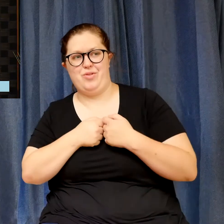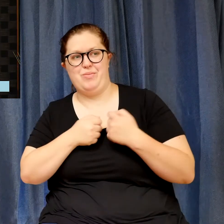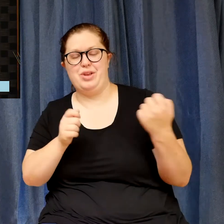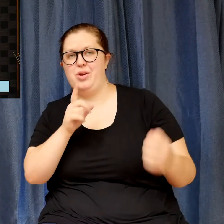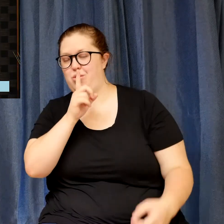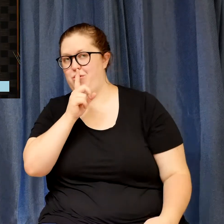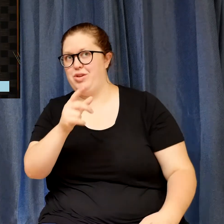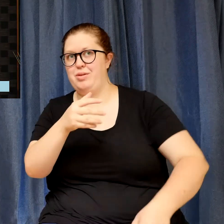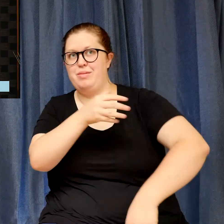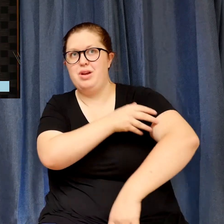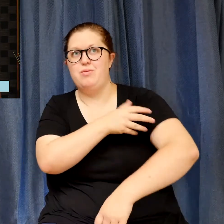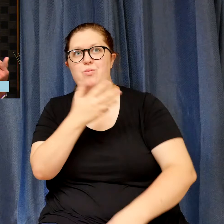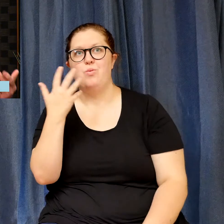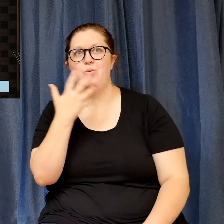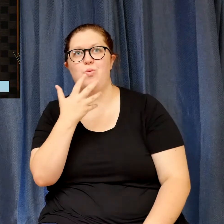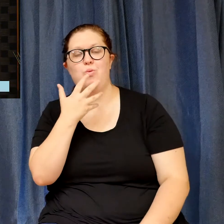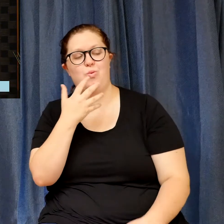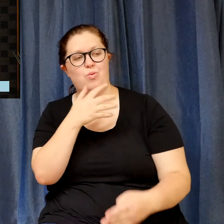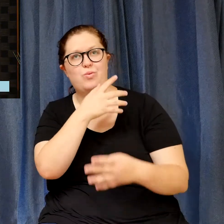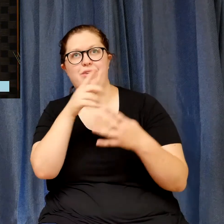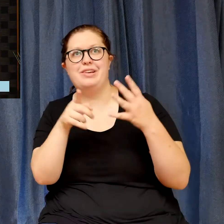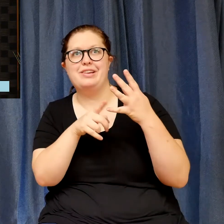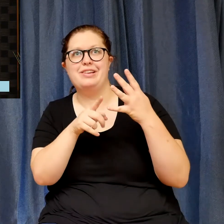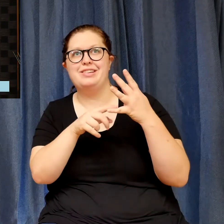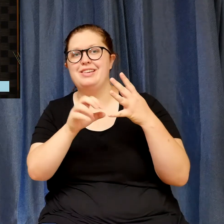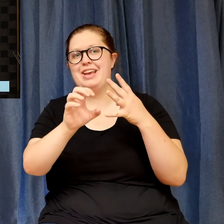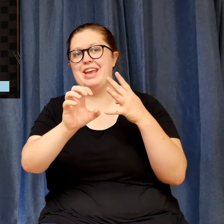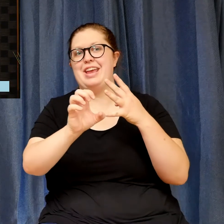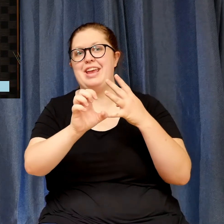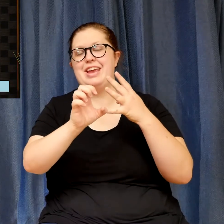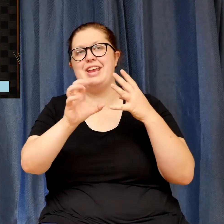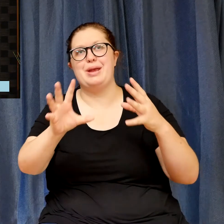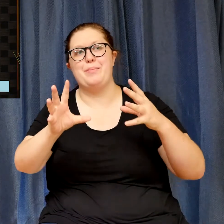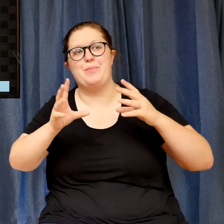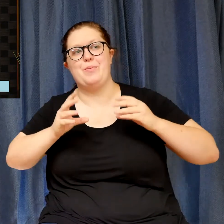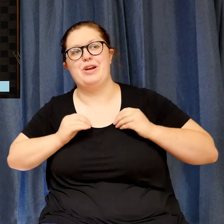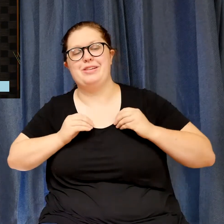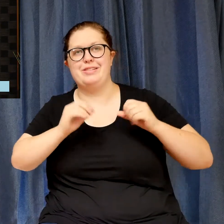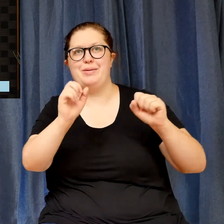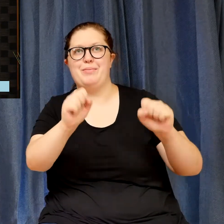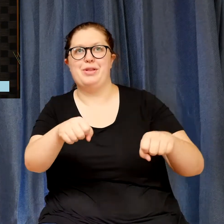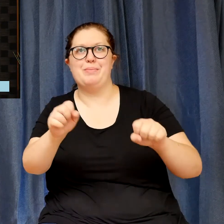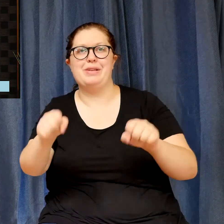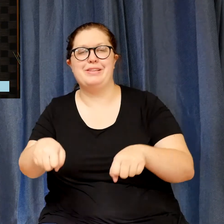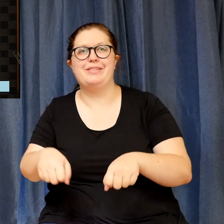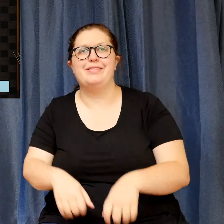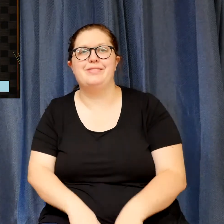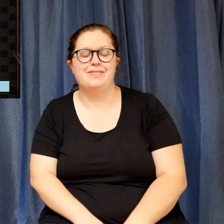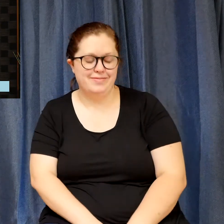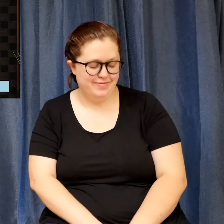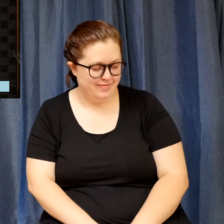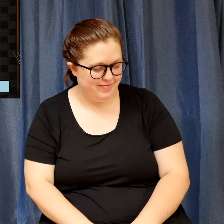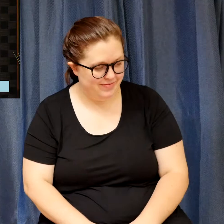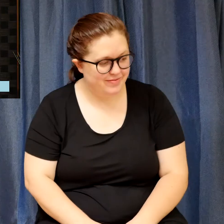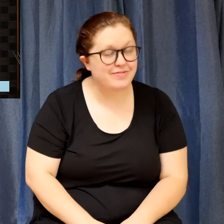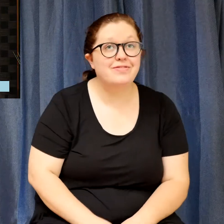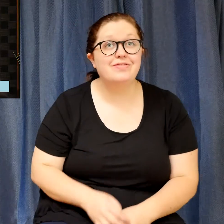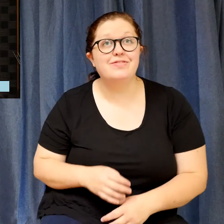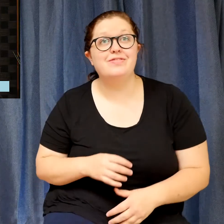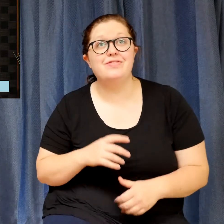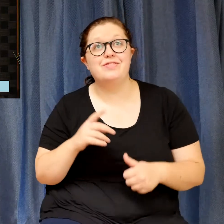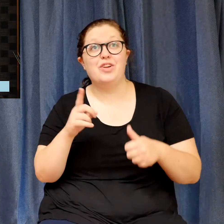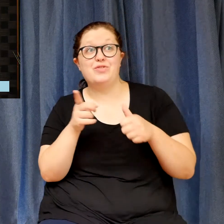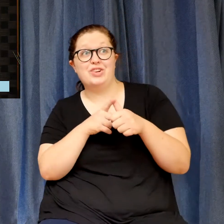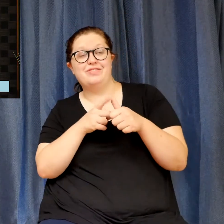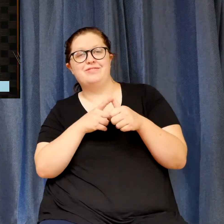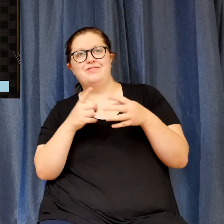powerful as it is. And then the final letter E is for embracing the possibilities. Embracing the possibilities. So number